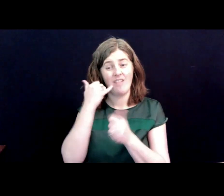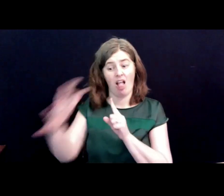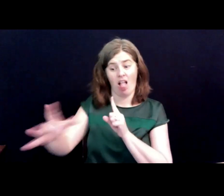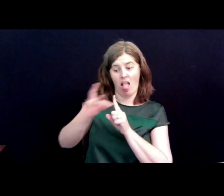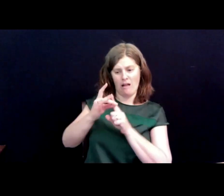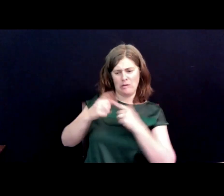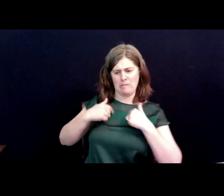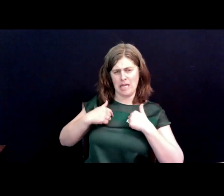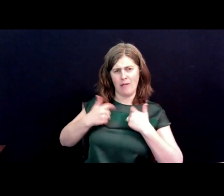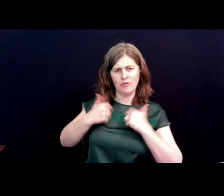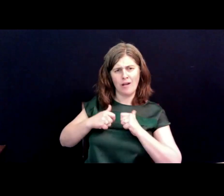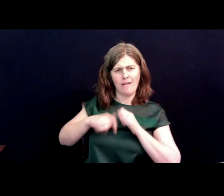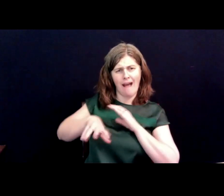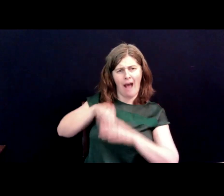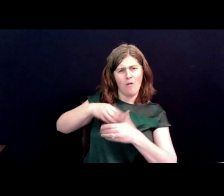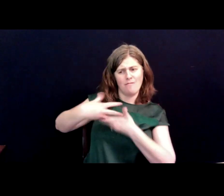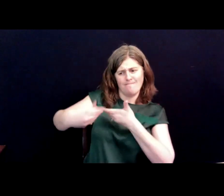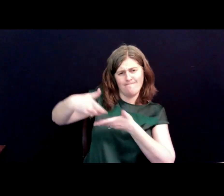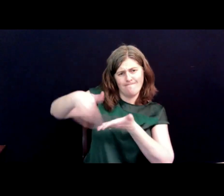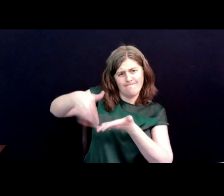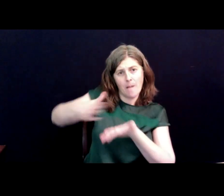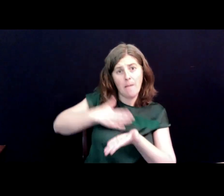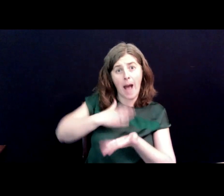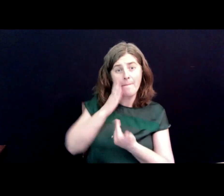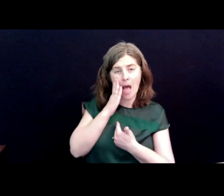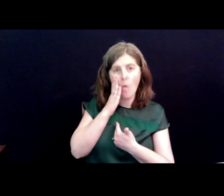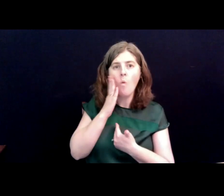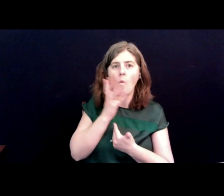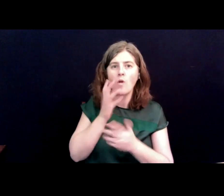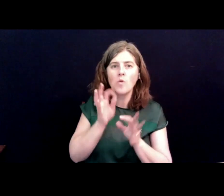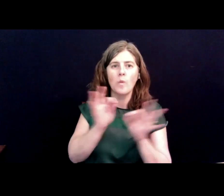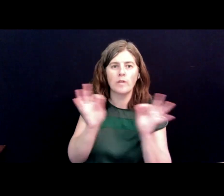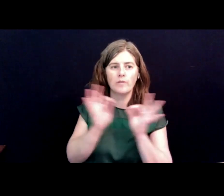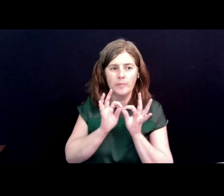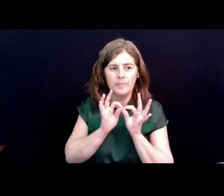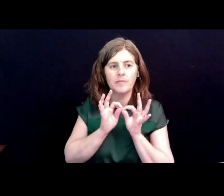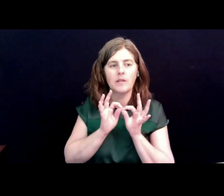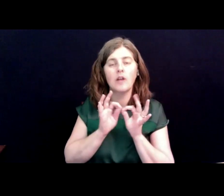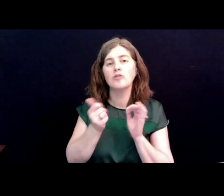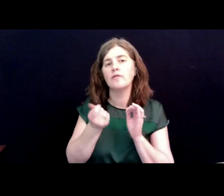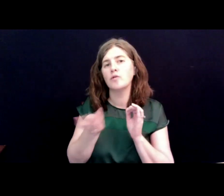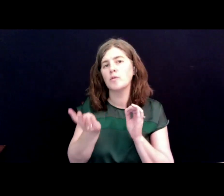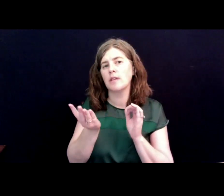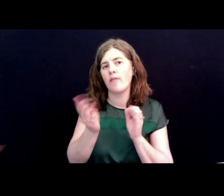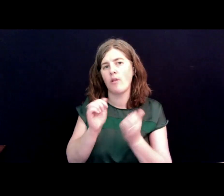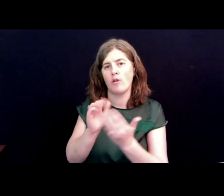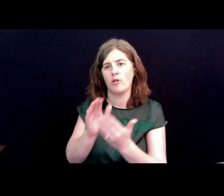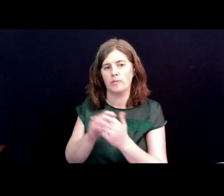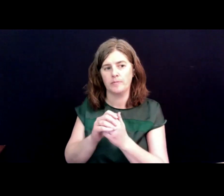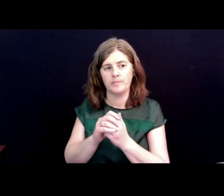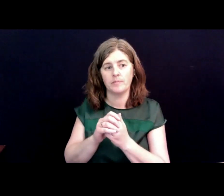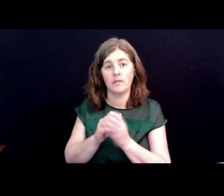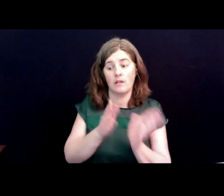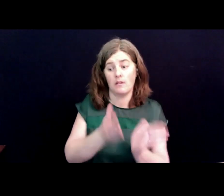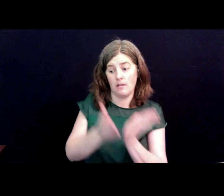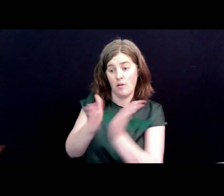out how to get them out of your bed, that's when I think it can be useful to do a few things. You can either move them to their own room